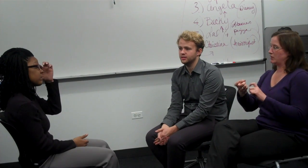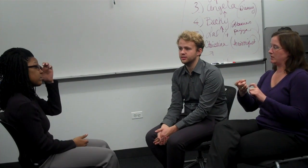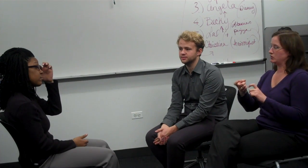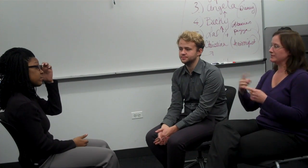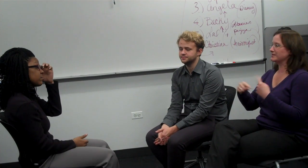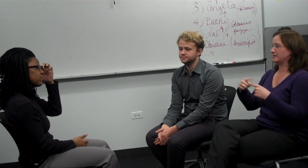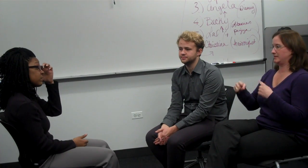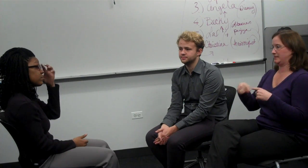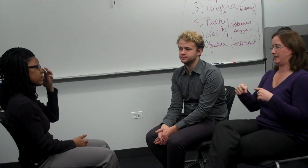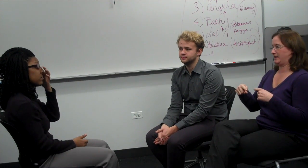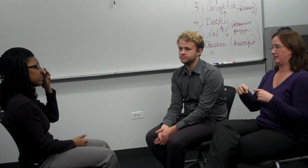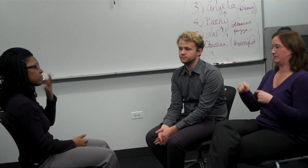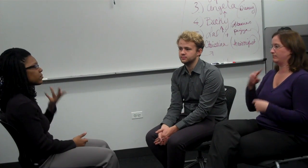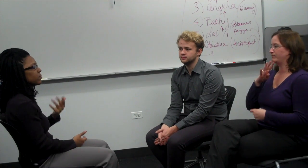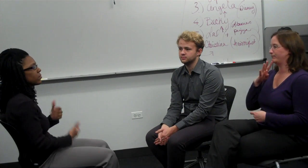dialogue?